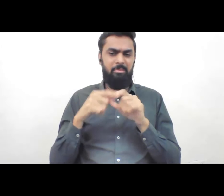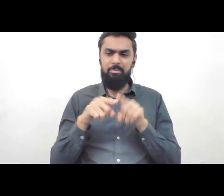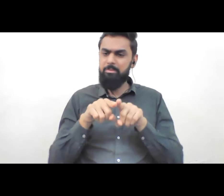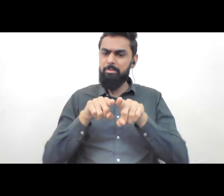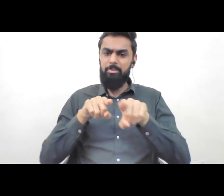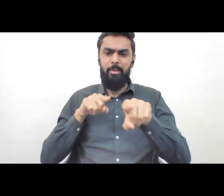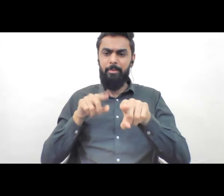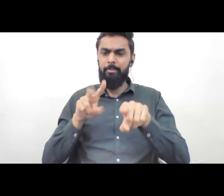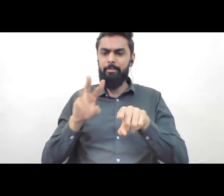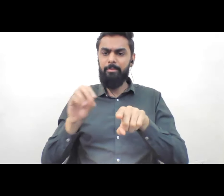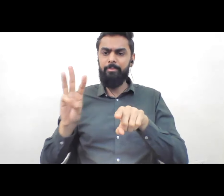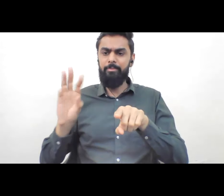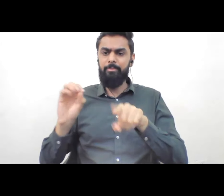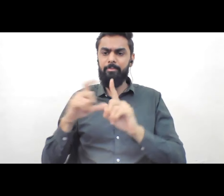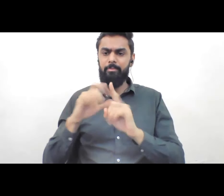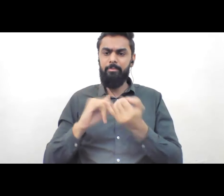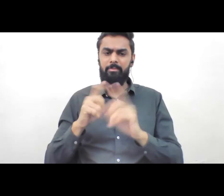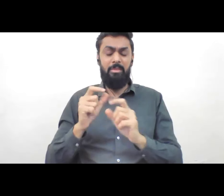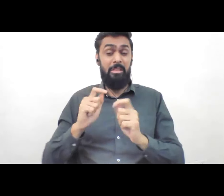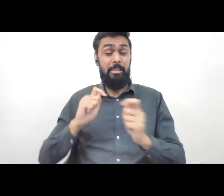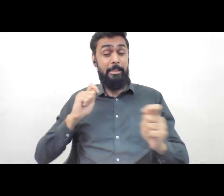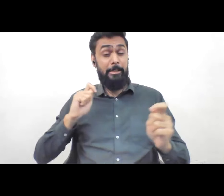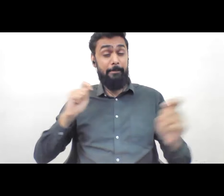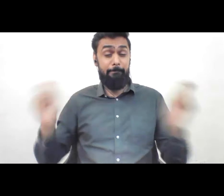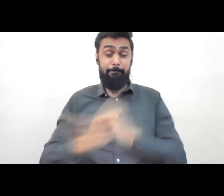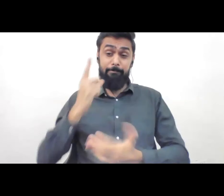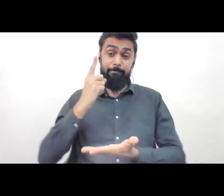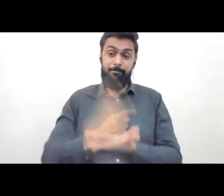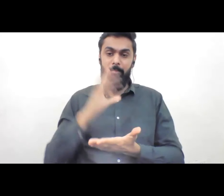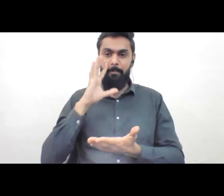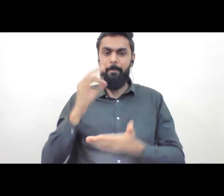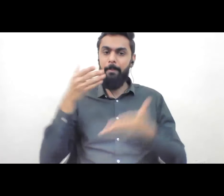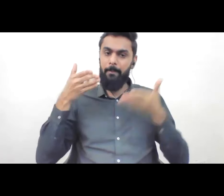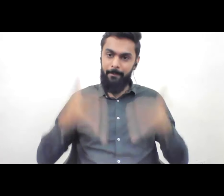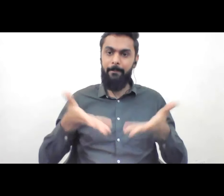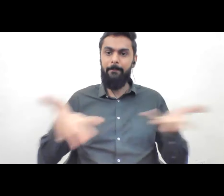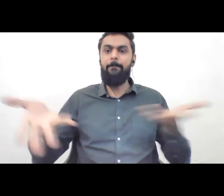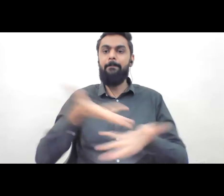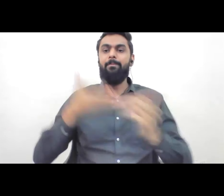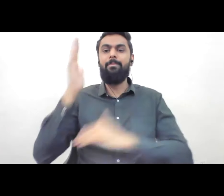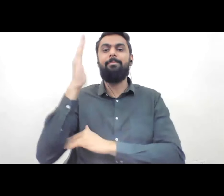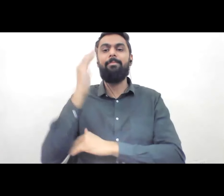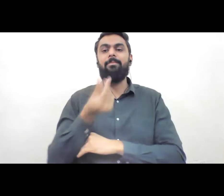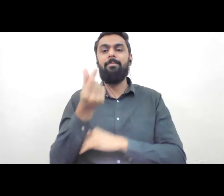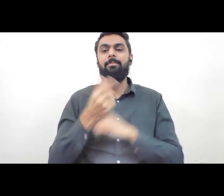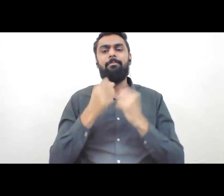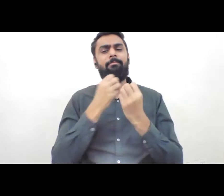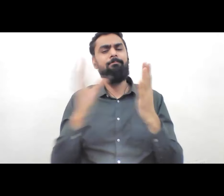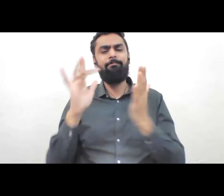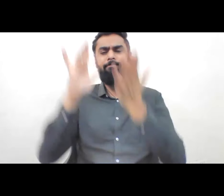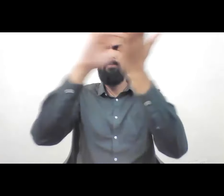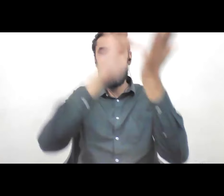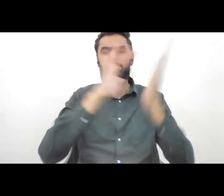from there, and we need some drastic measures, which is why I think we're having this session. Many people are having sessions,